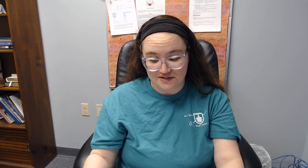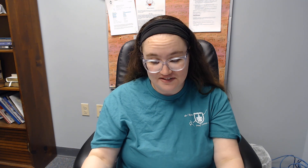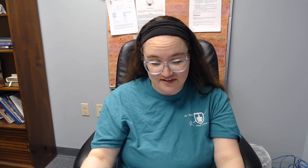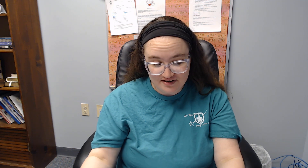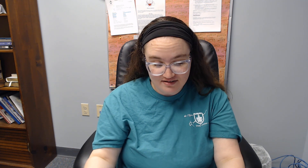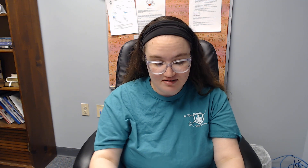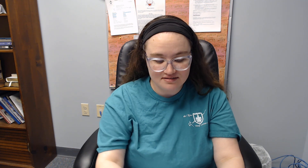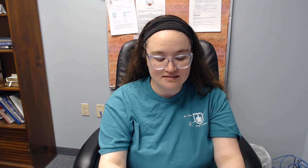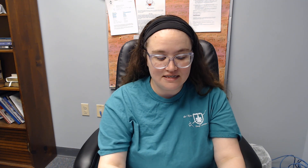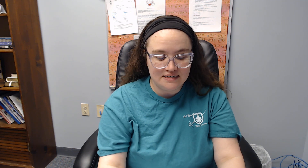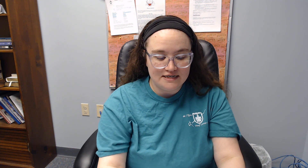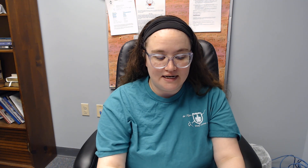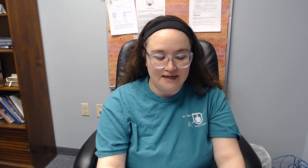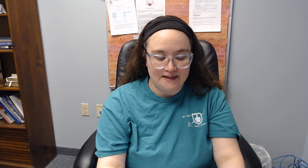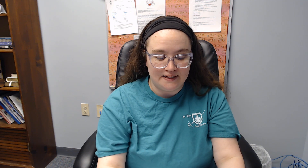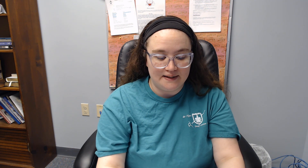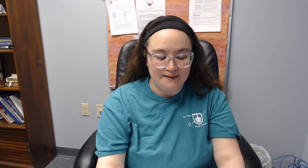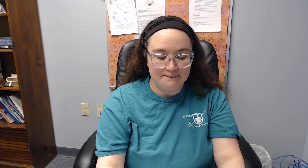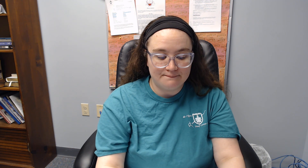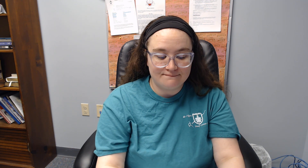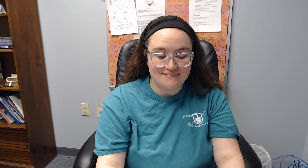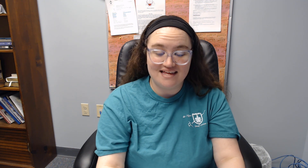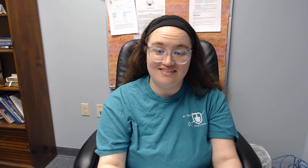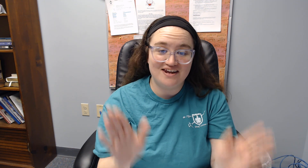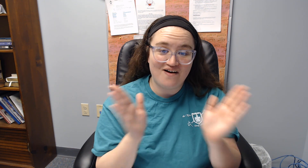hearing loss. And then I'll have